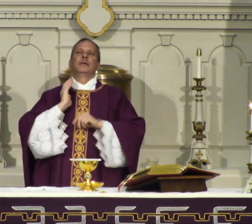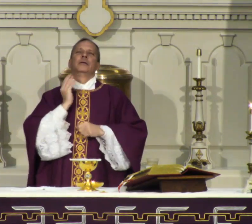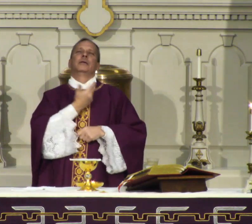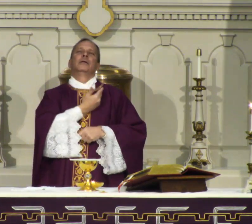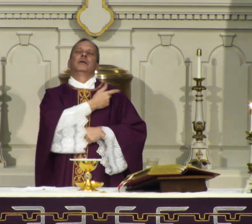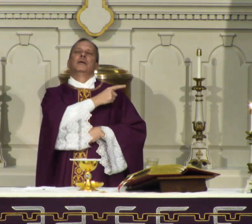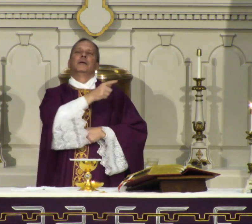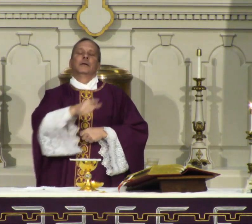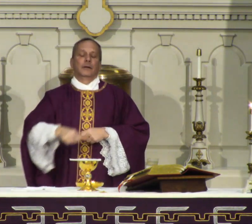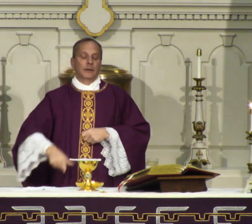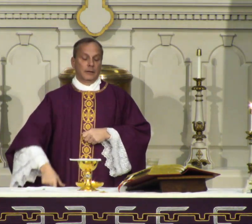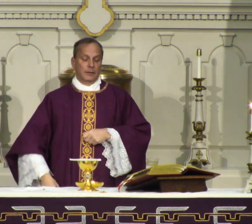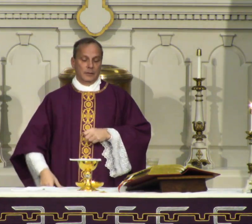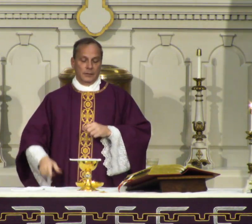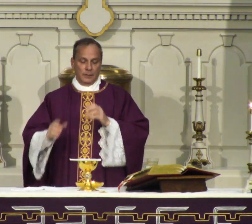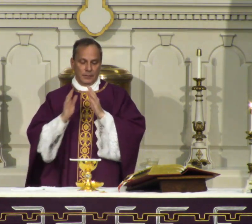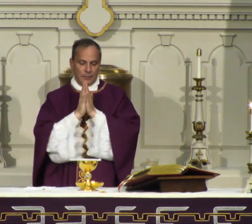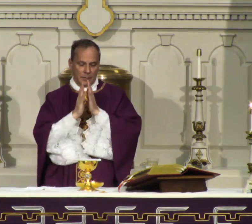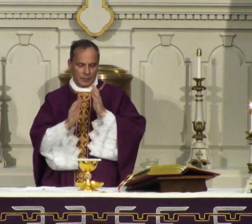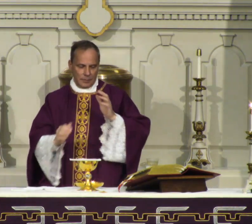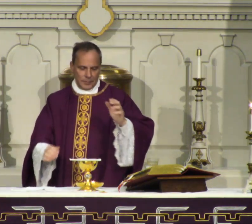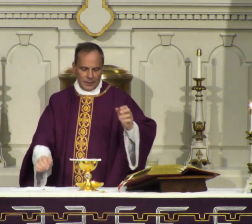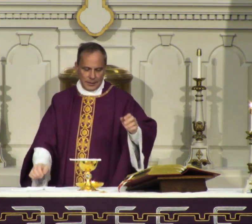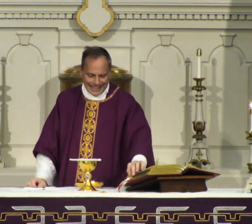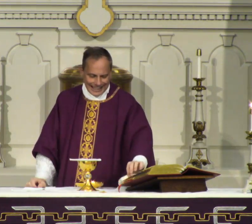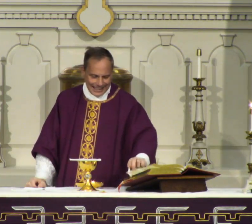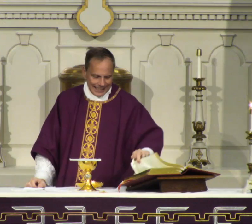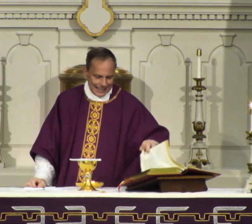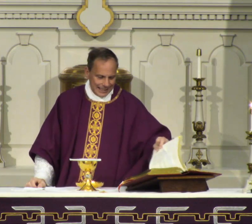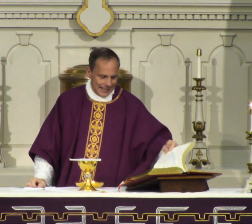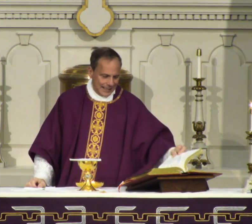Through Christ our Lord. Amen.